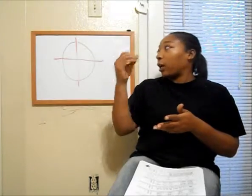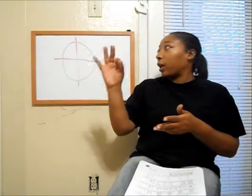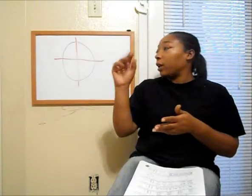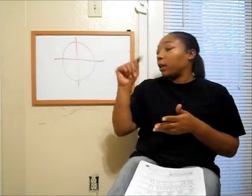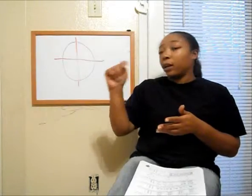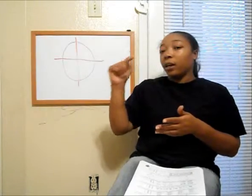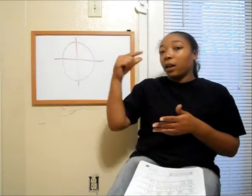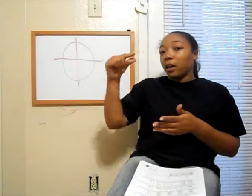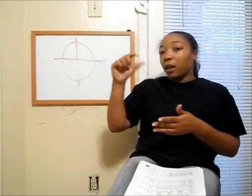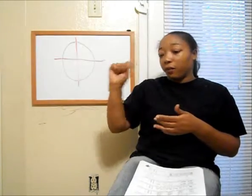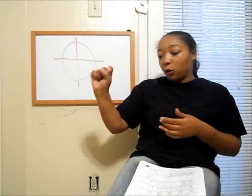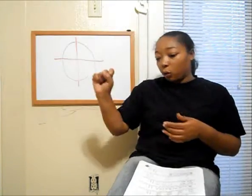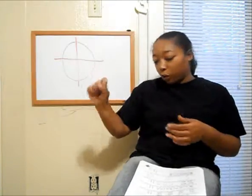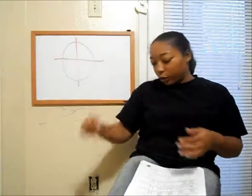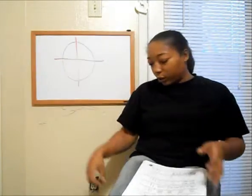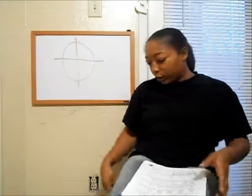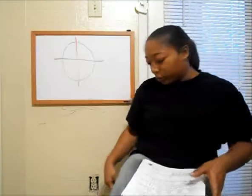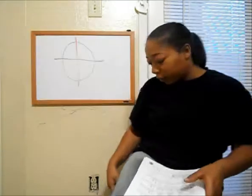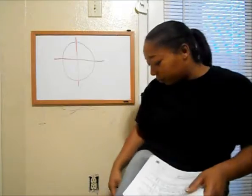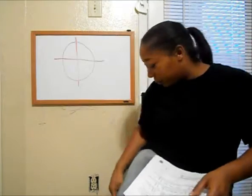3 of the quarters.